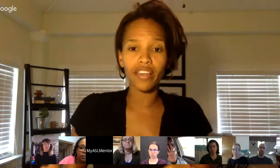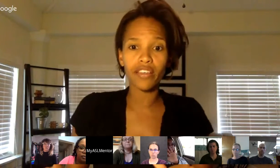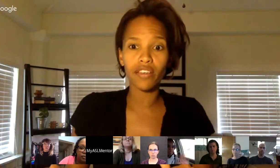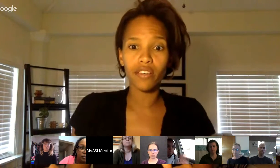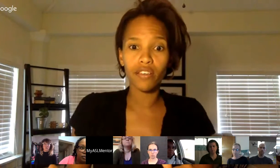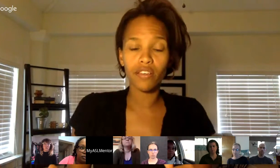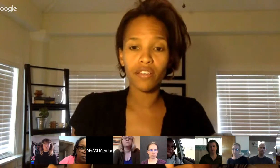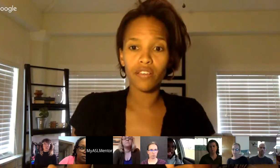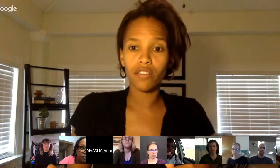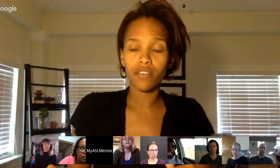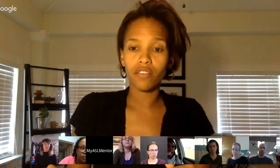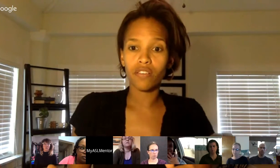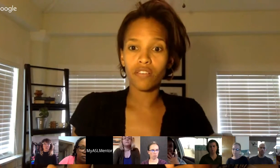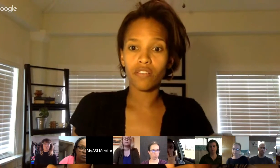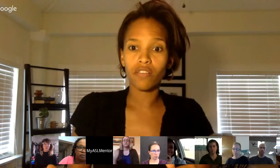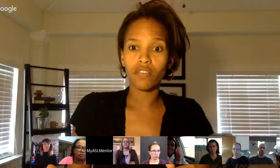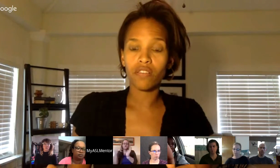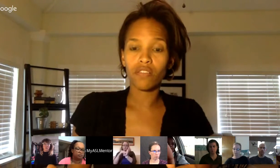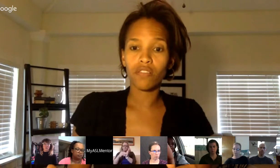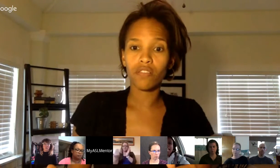to